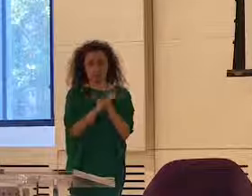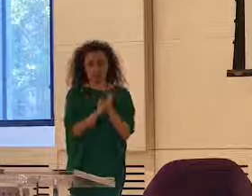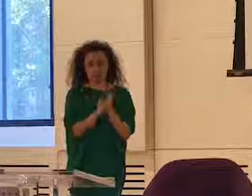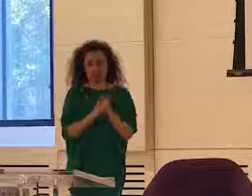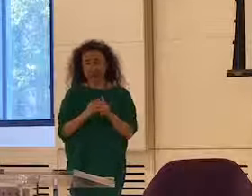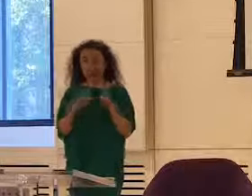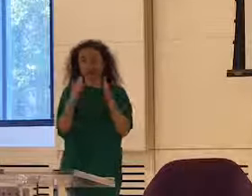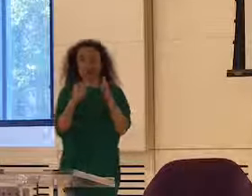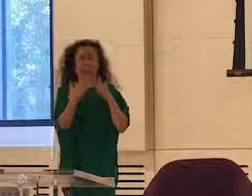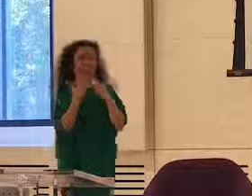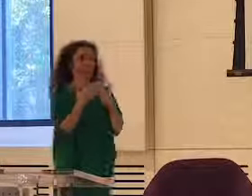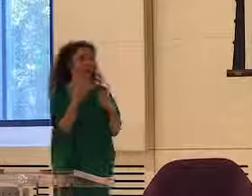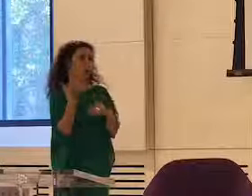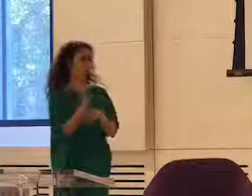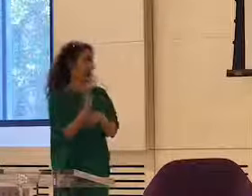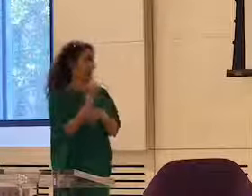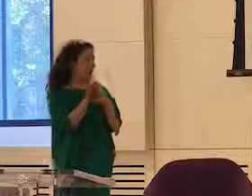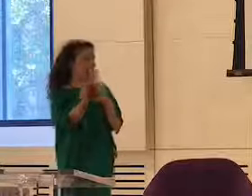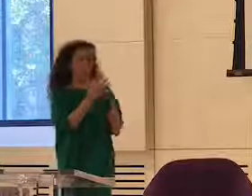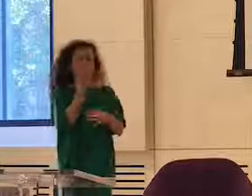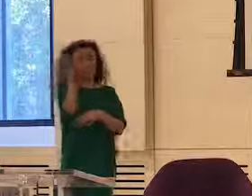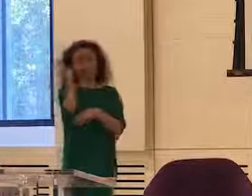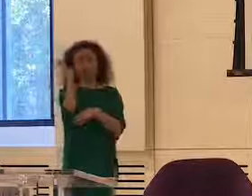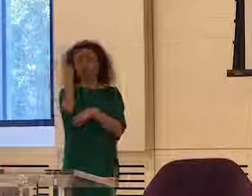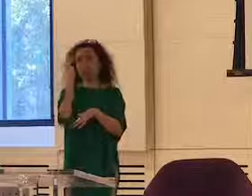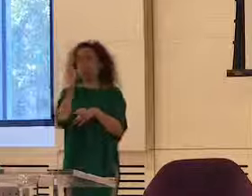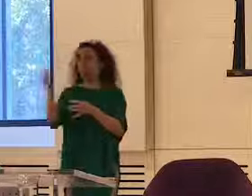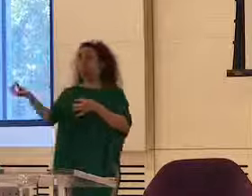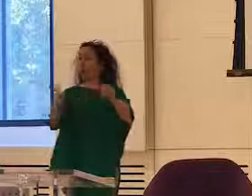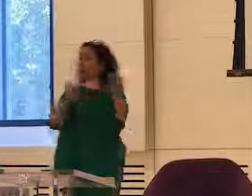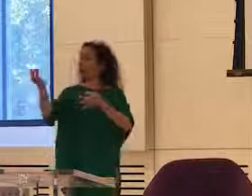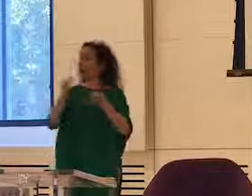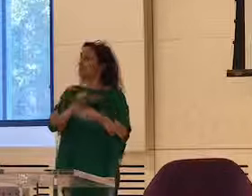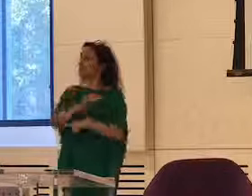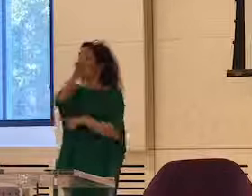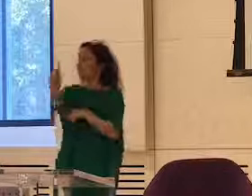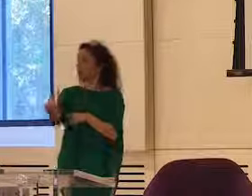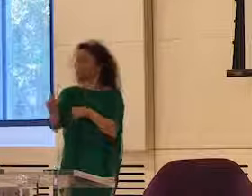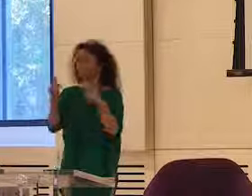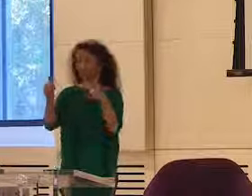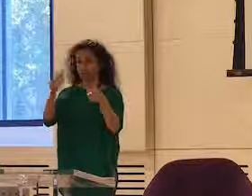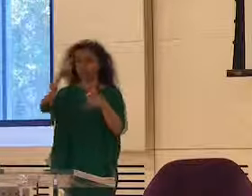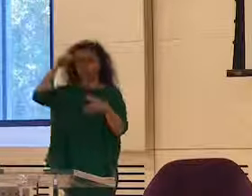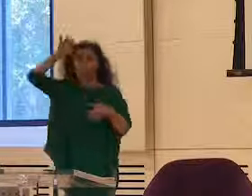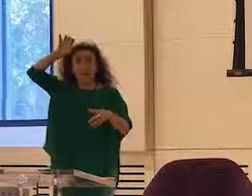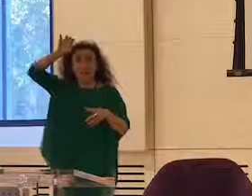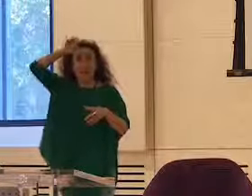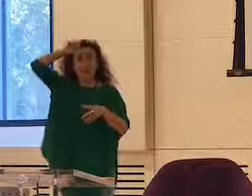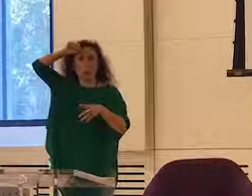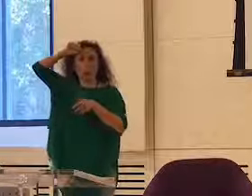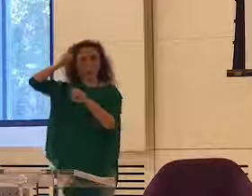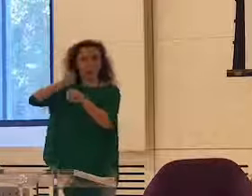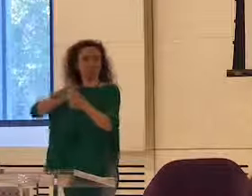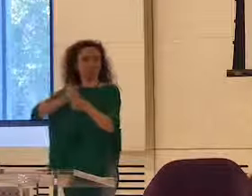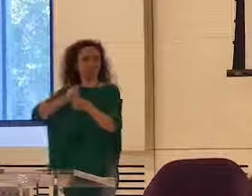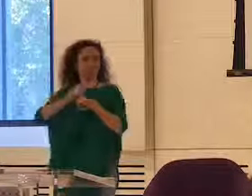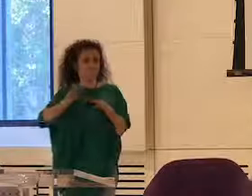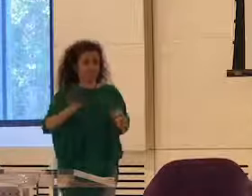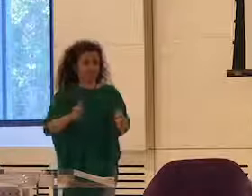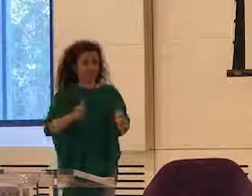and I agree with you, we need deaf people involved more. Thank you so much for such a lovely presentation, and I'm sure that many of you will